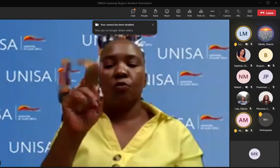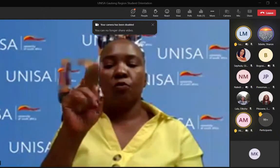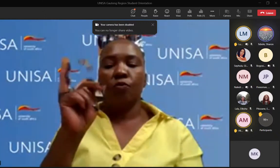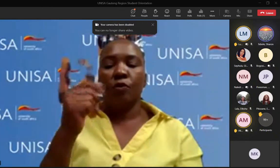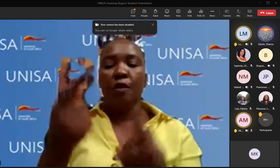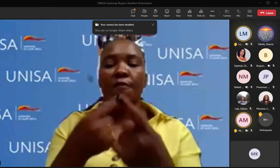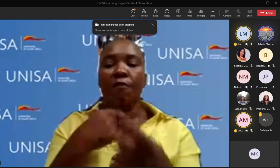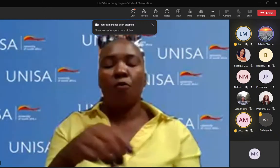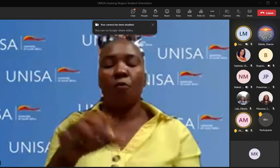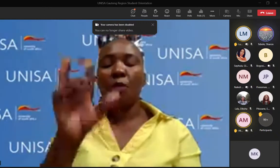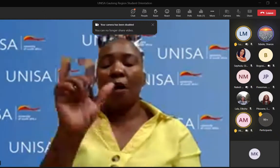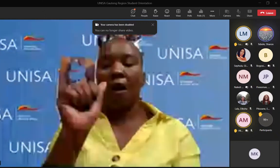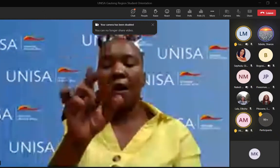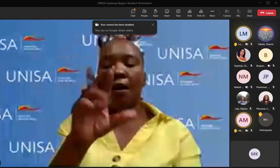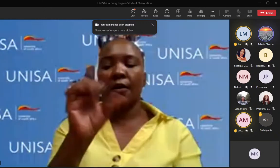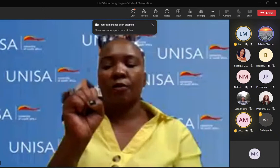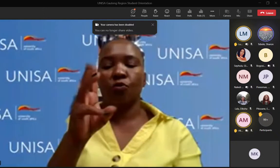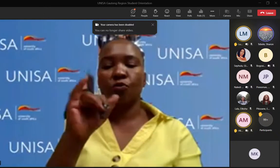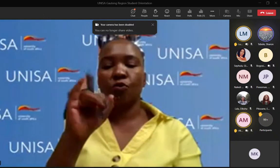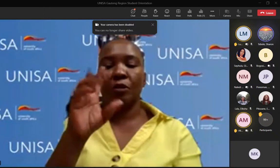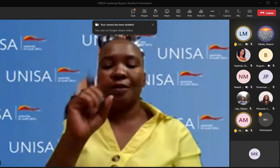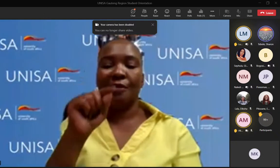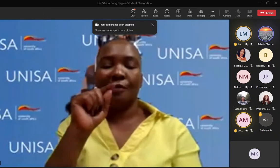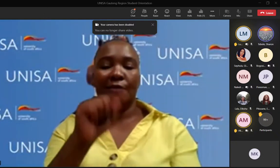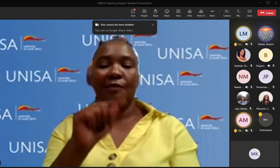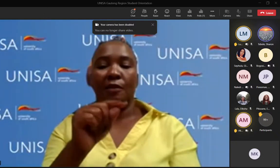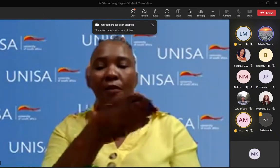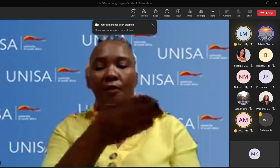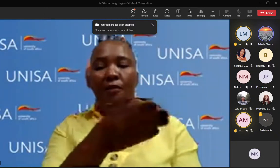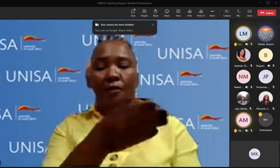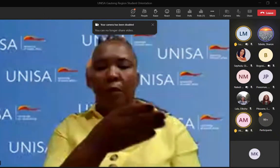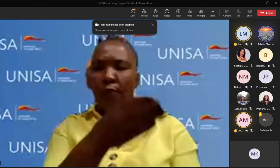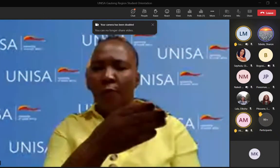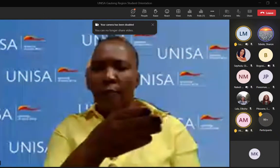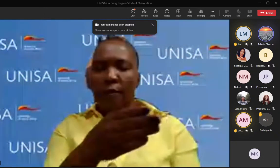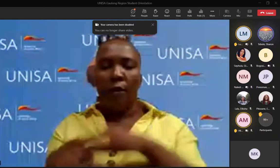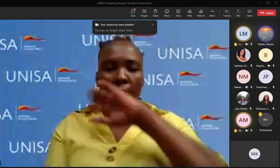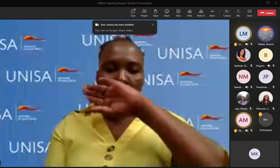can just uh show that he's here miss princess yeah